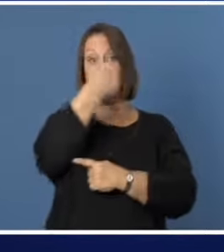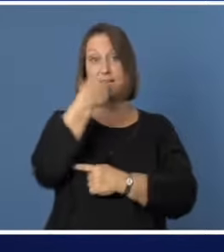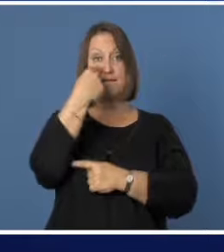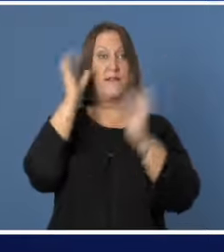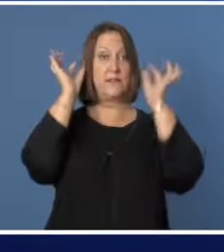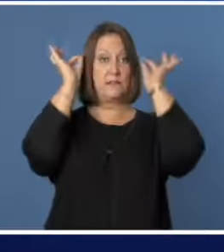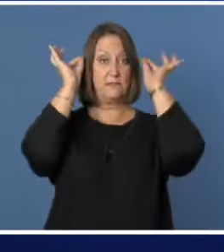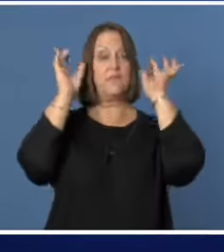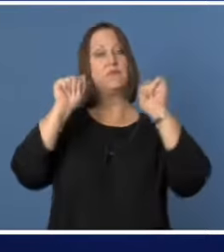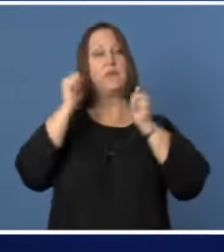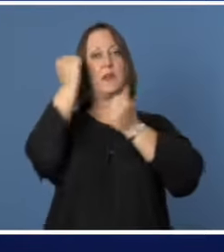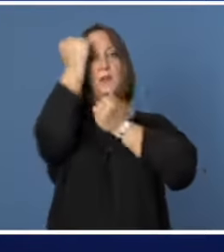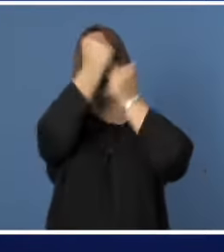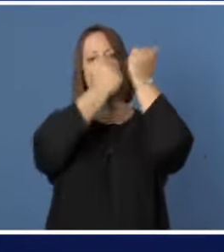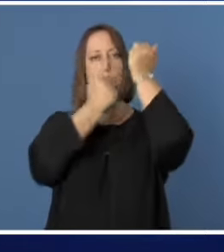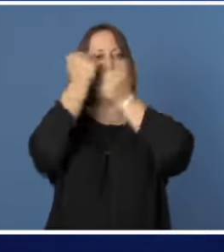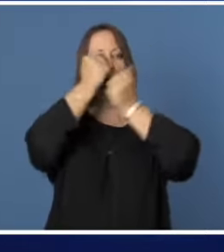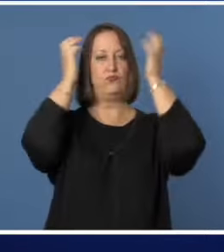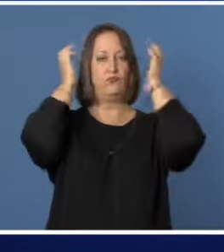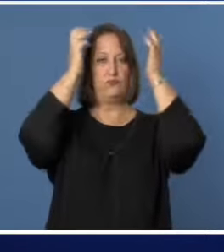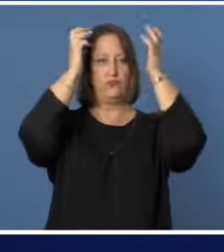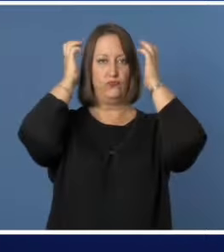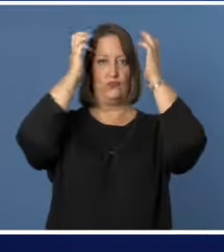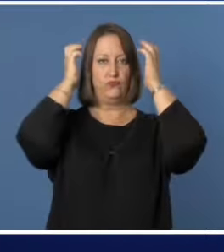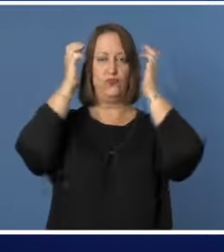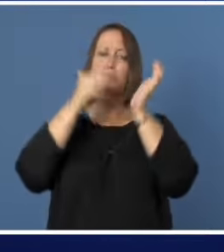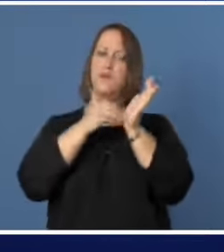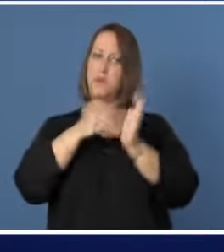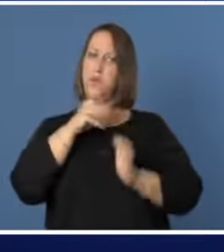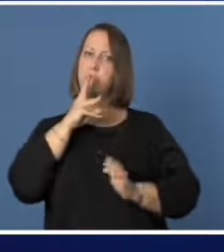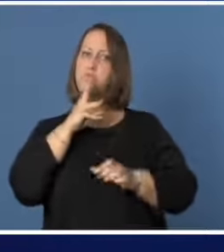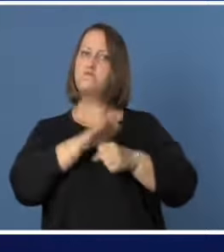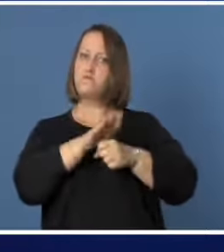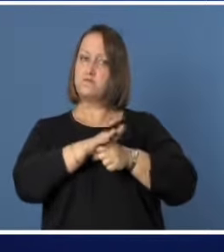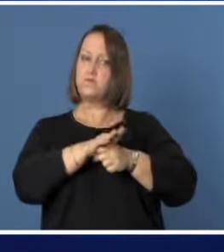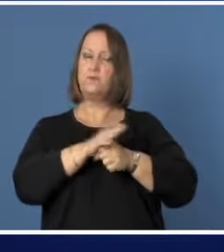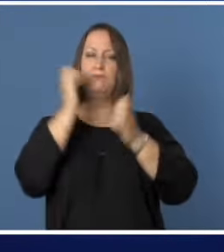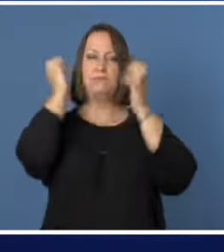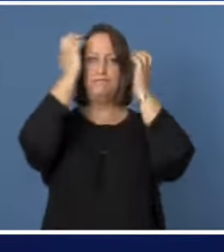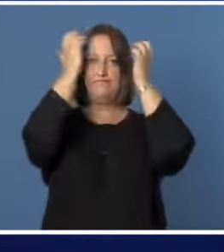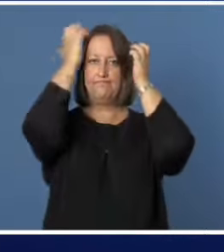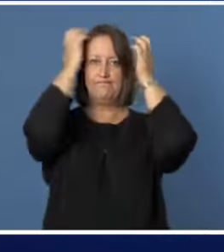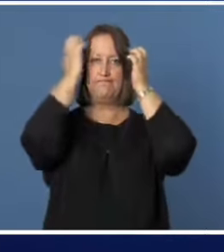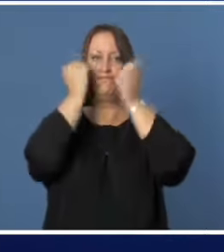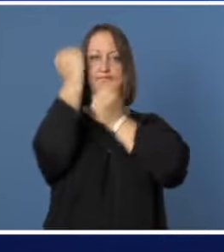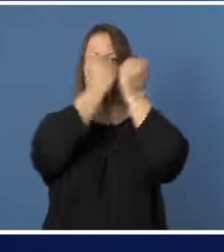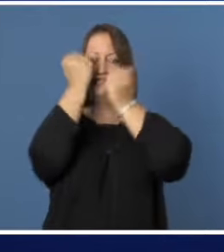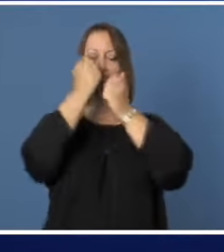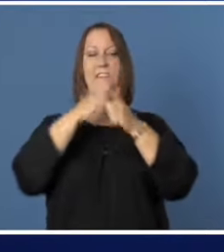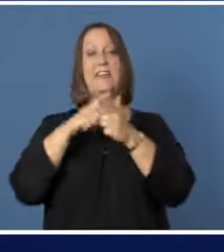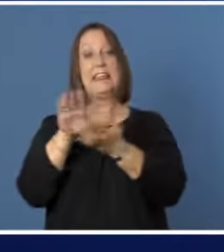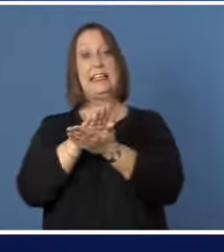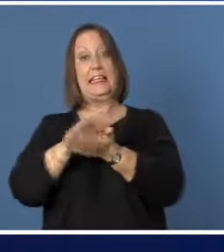Gently wash face and hair with soap and water before thoroughly rinsing with